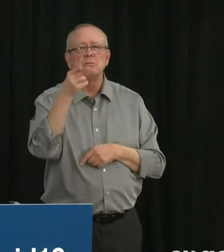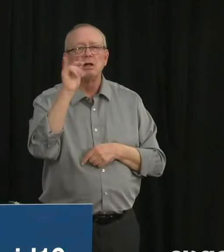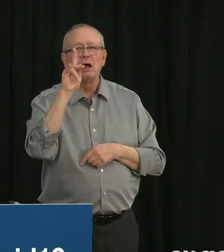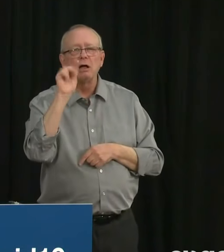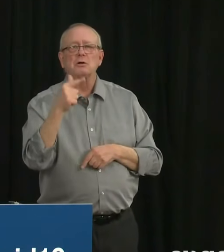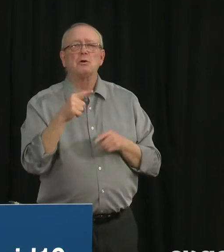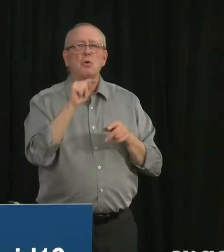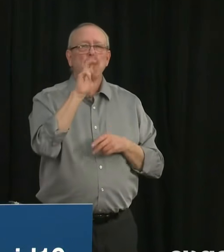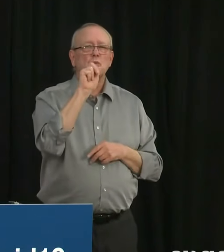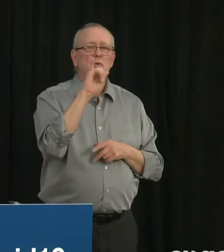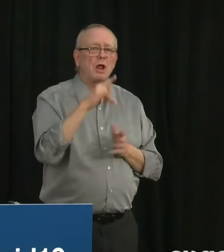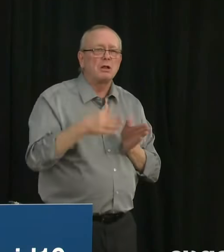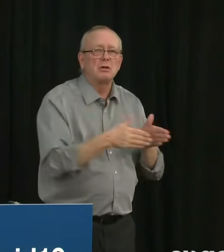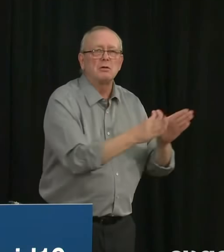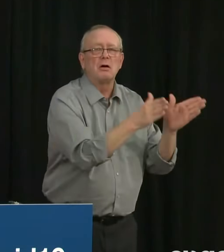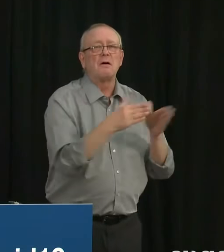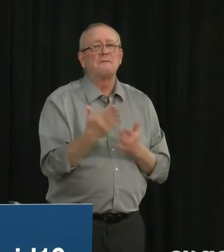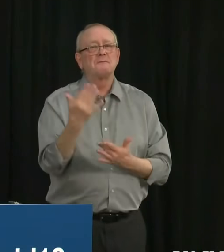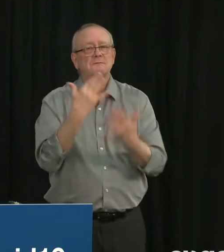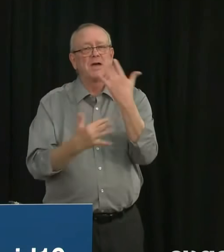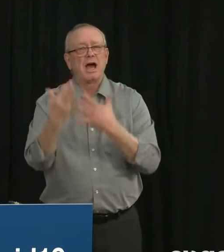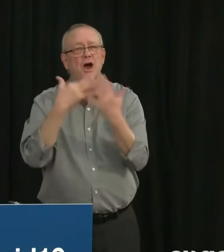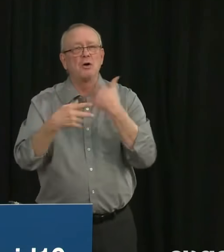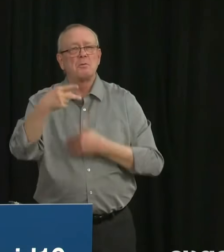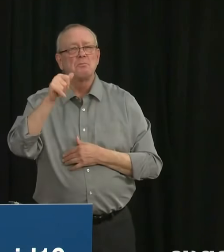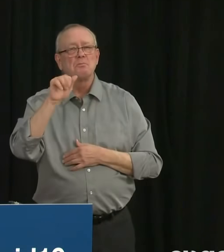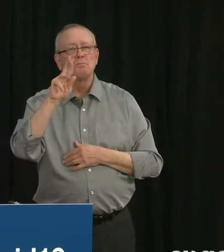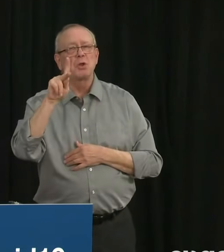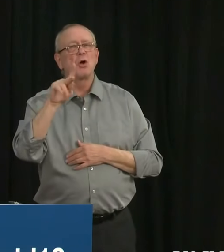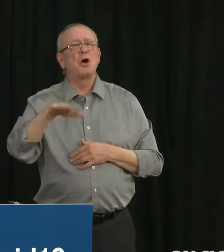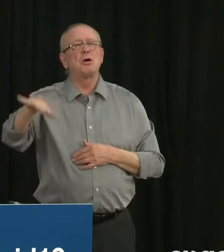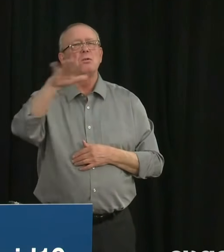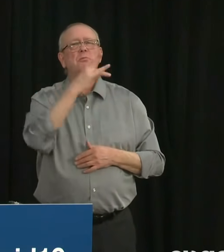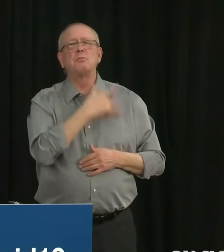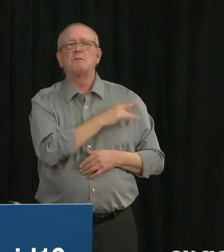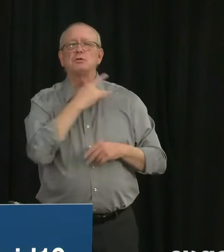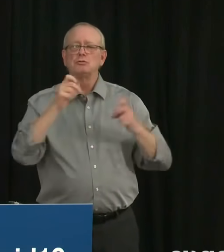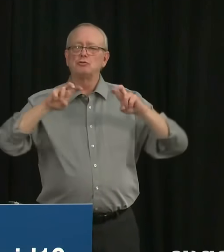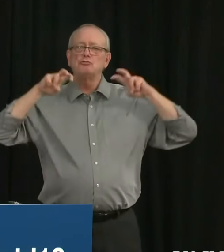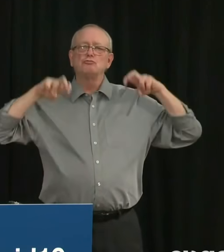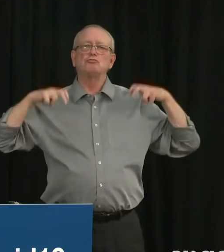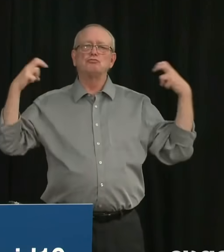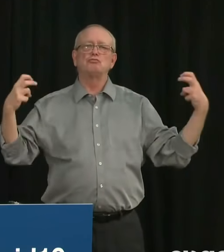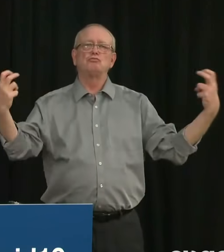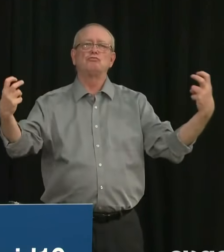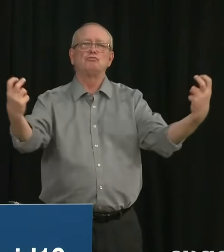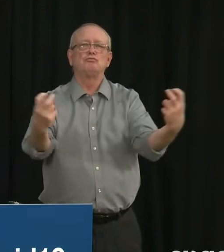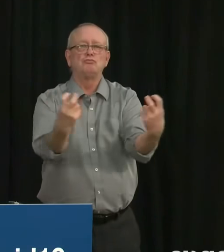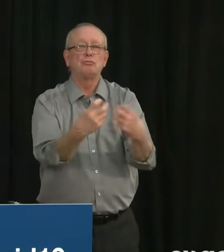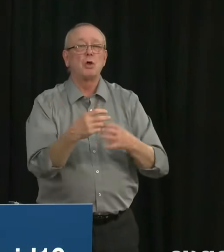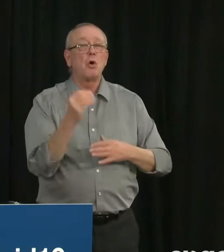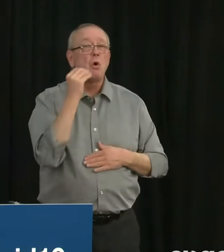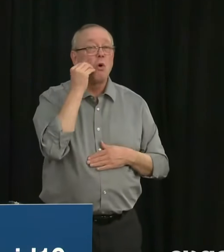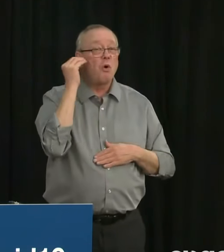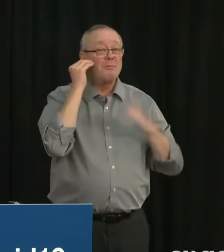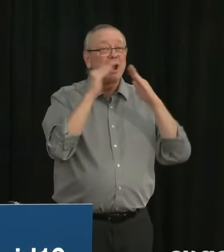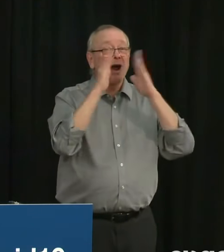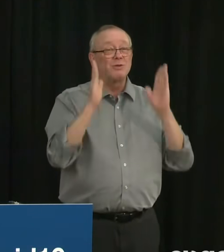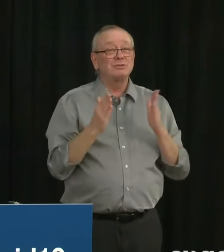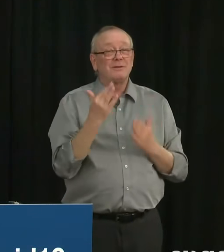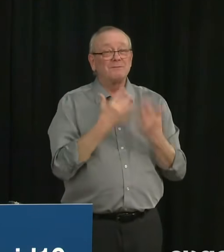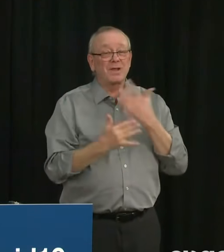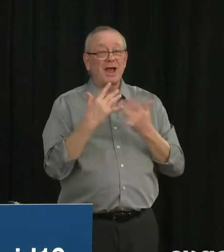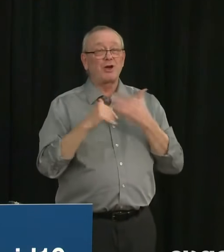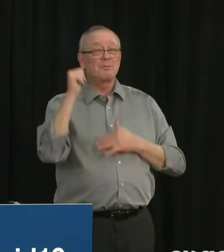are great ways to rejuvenate the spirit. Hosting a fire in your backyard is not recommended because under the ban on